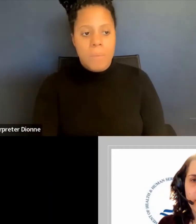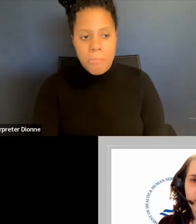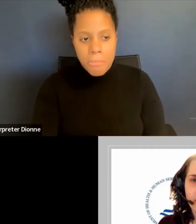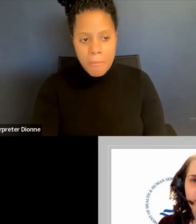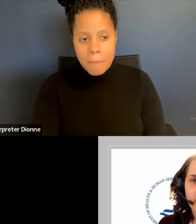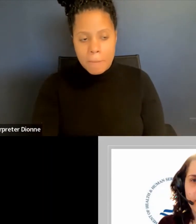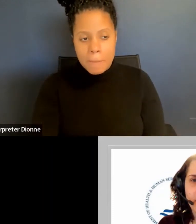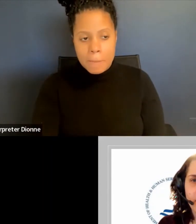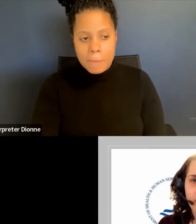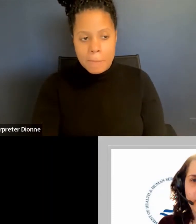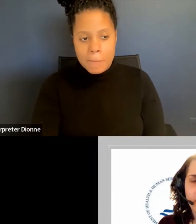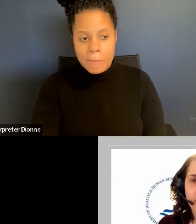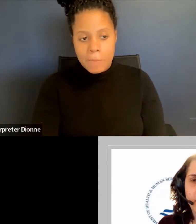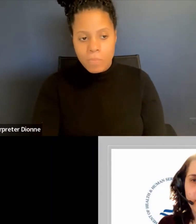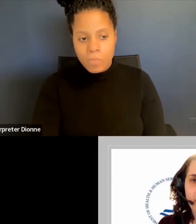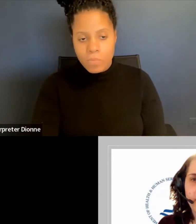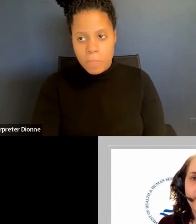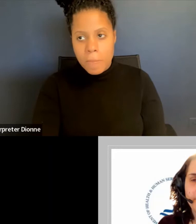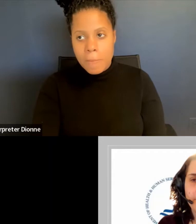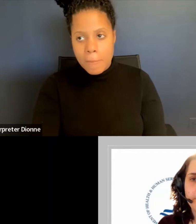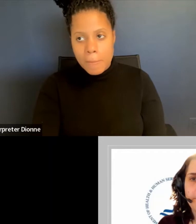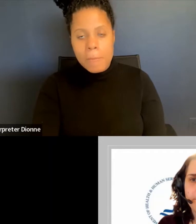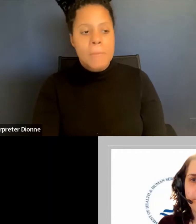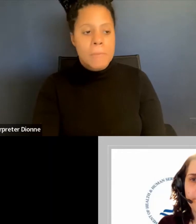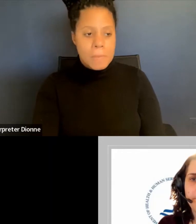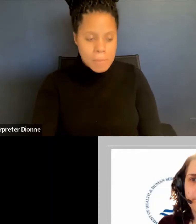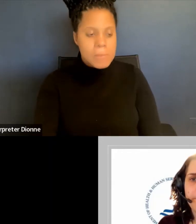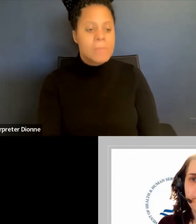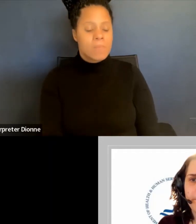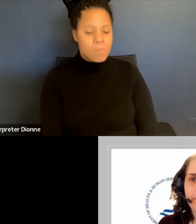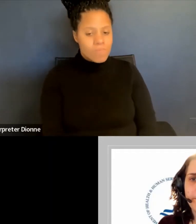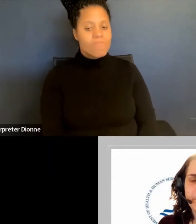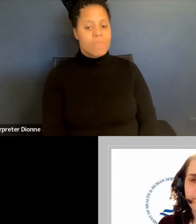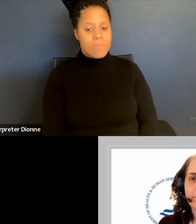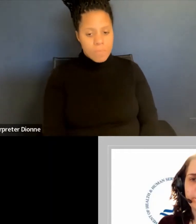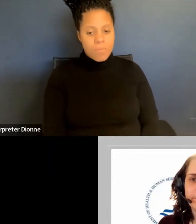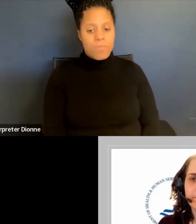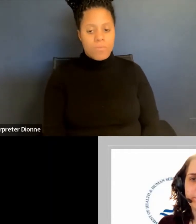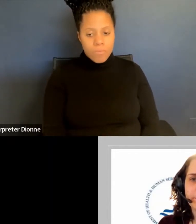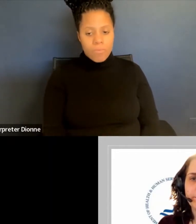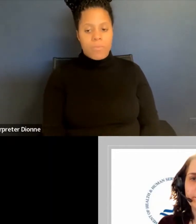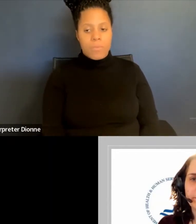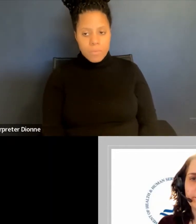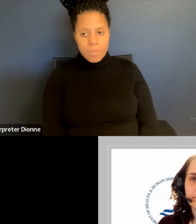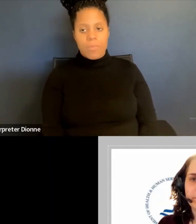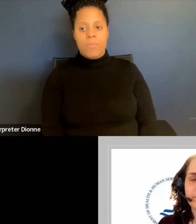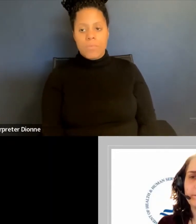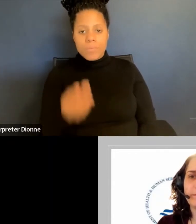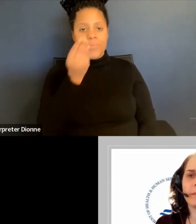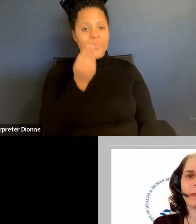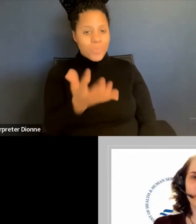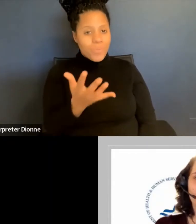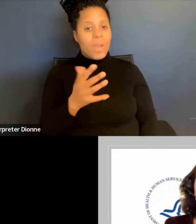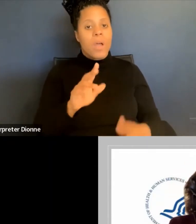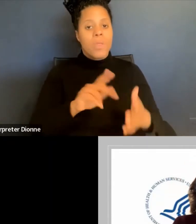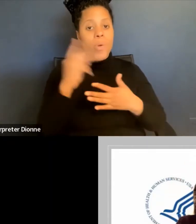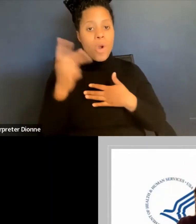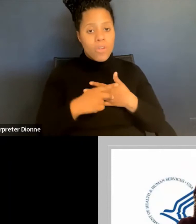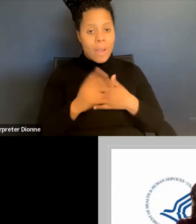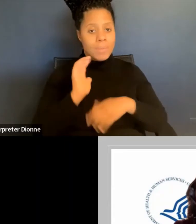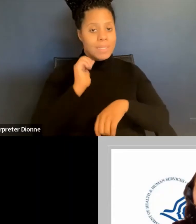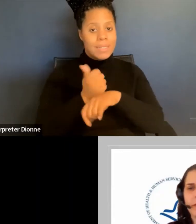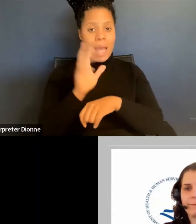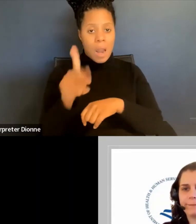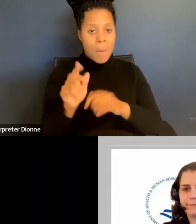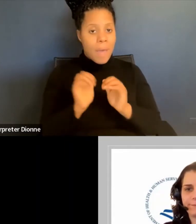Yeah, so I would just, frame it this way. The programs are set up such that the health centers and